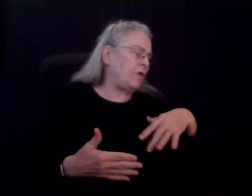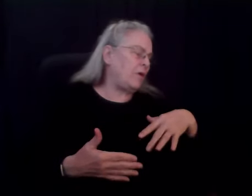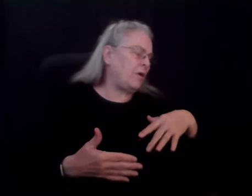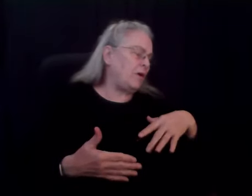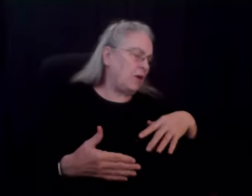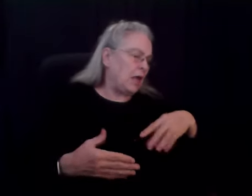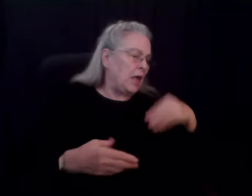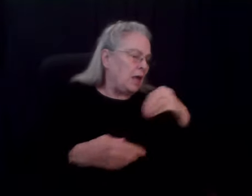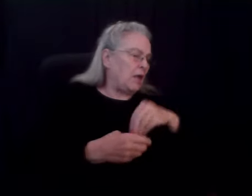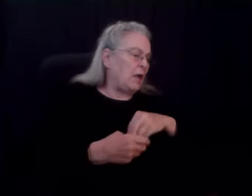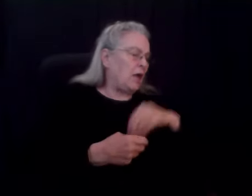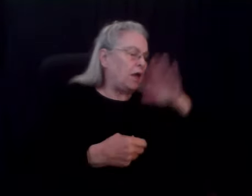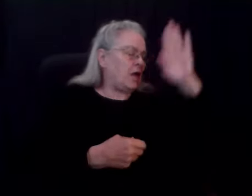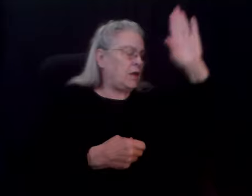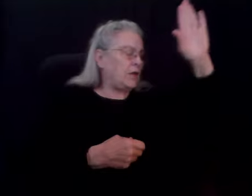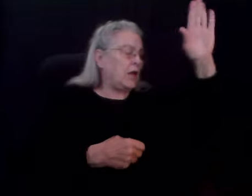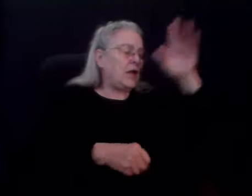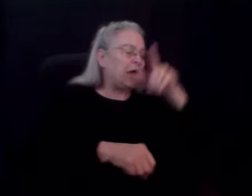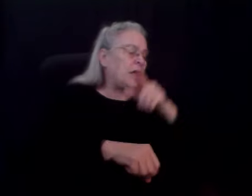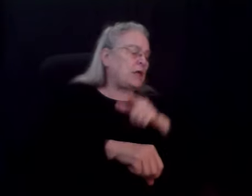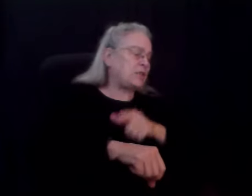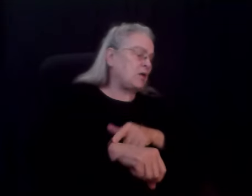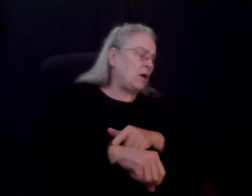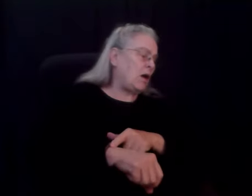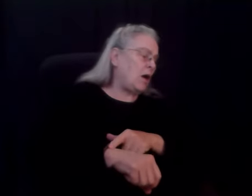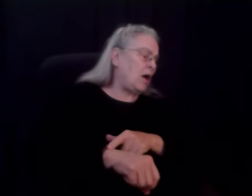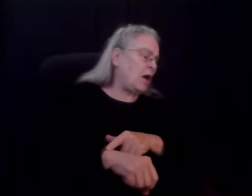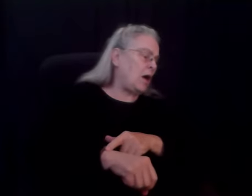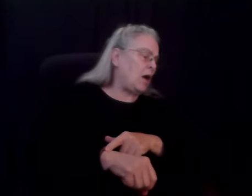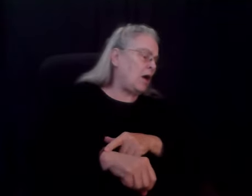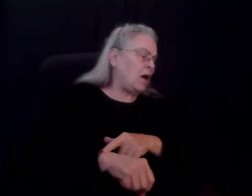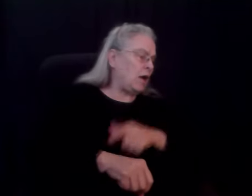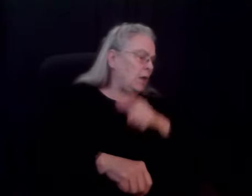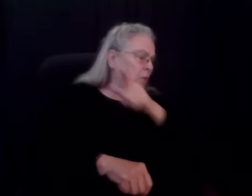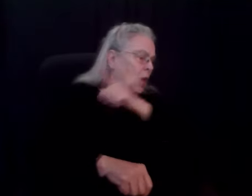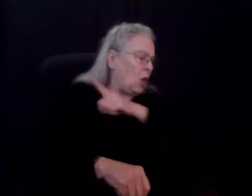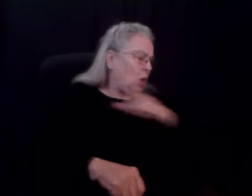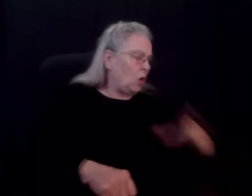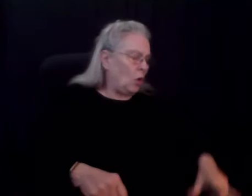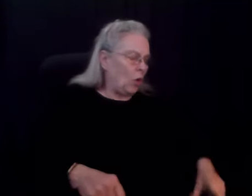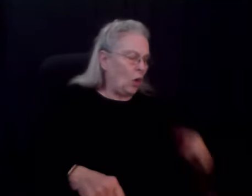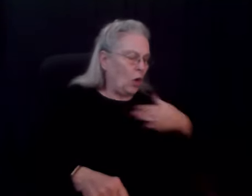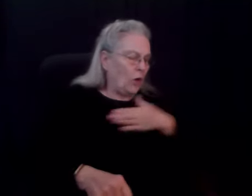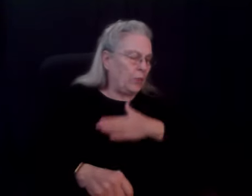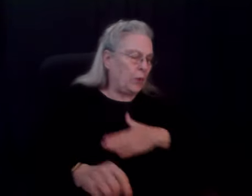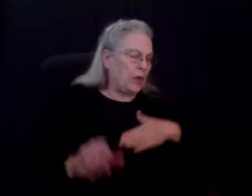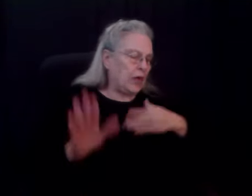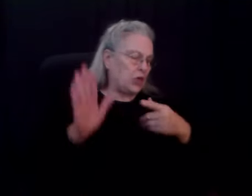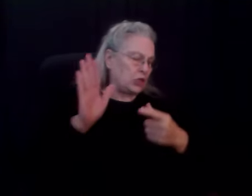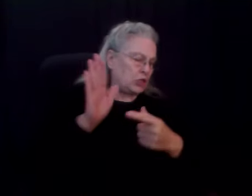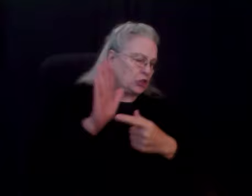beautiful. In His time, Lord, please